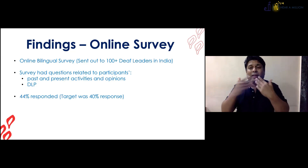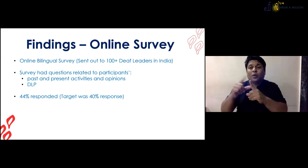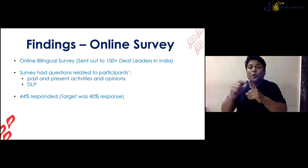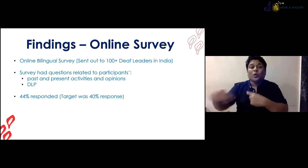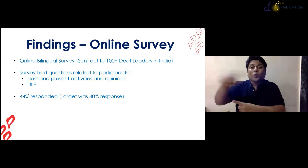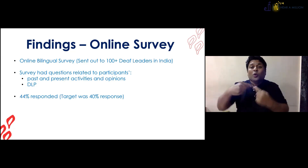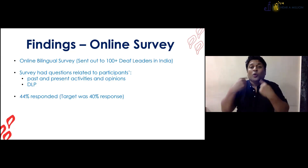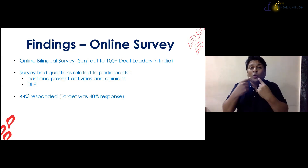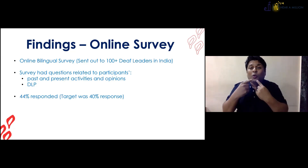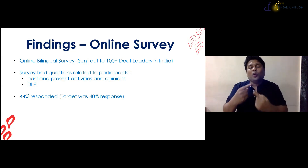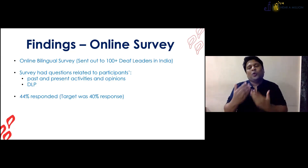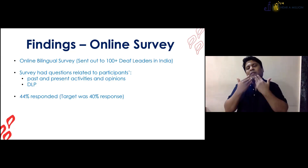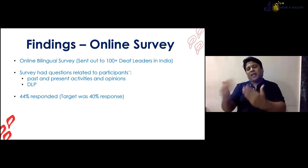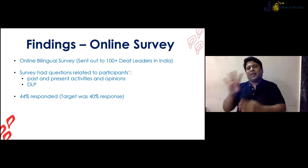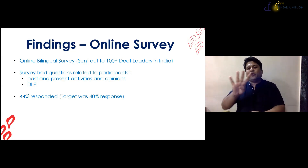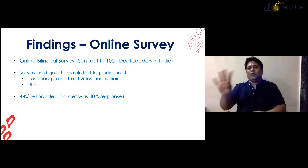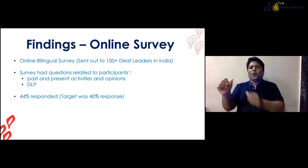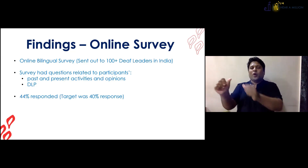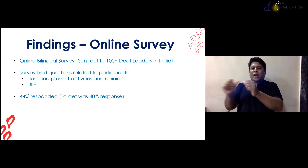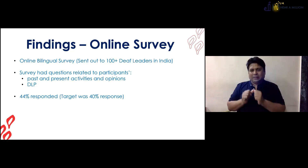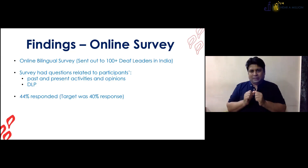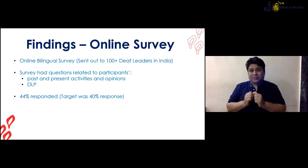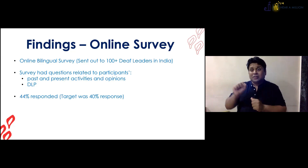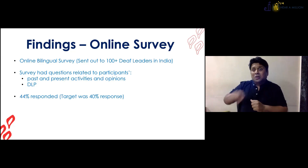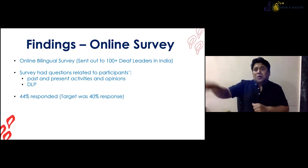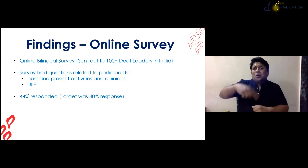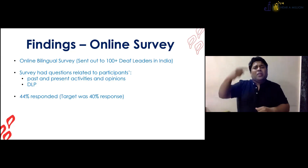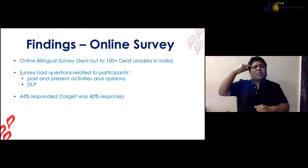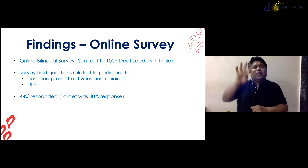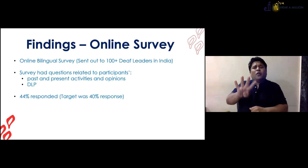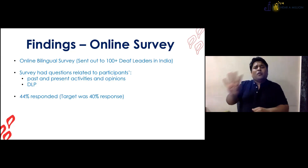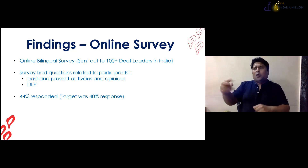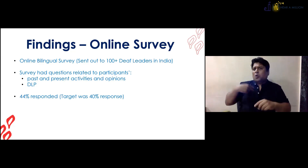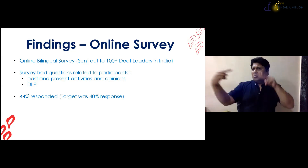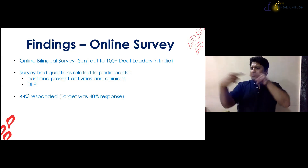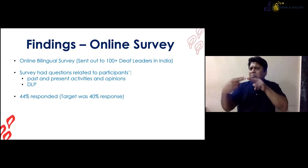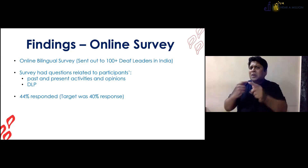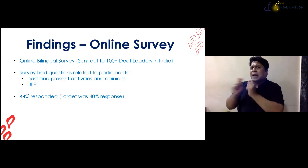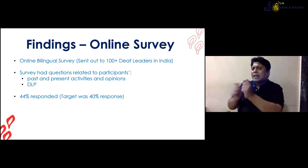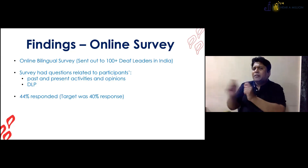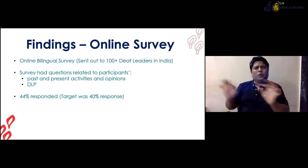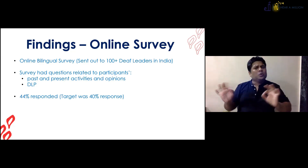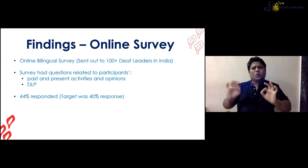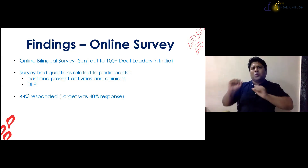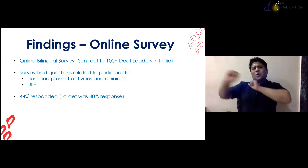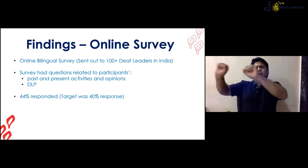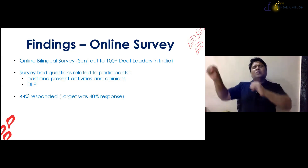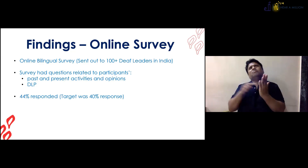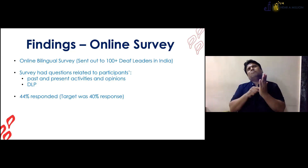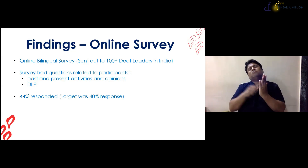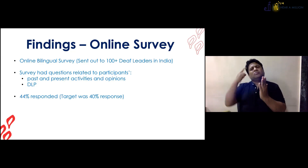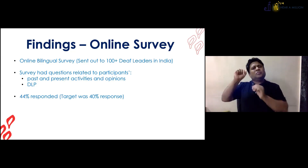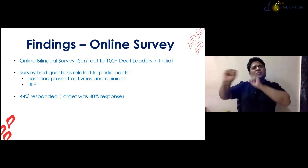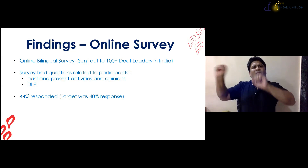got, 44 answers. So people, whoever responded to us, thank you so much for doing that. So I did not